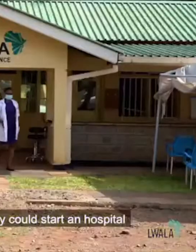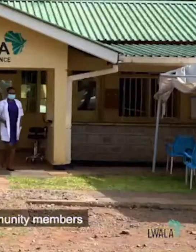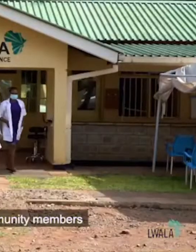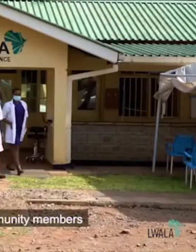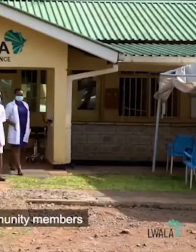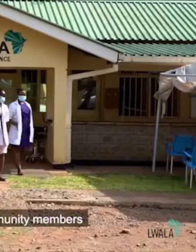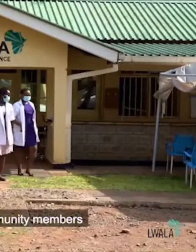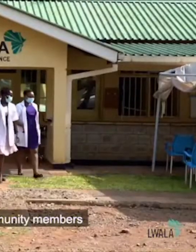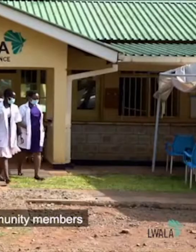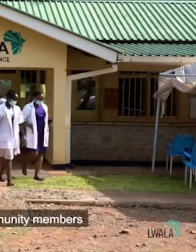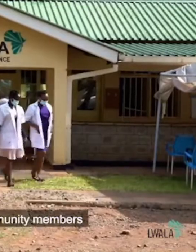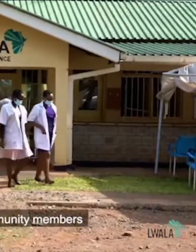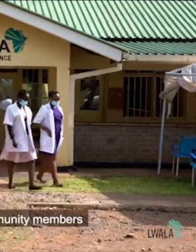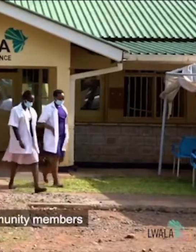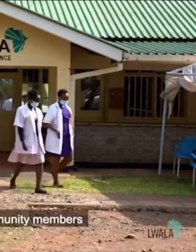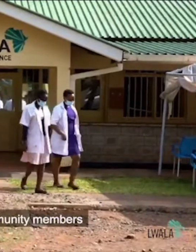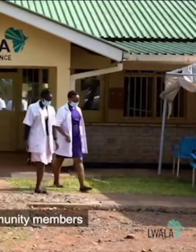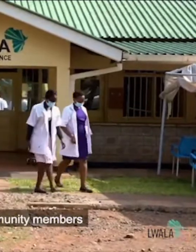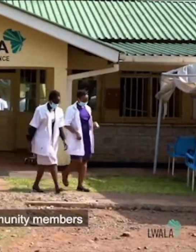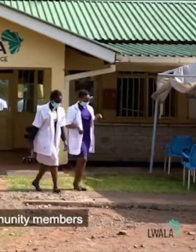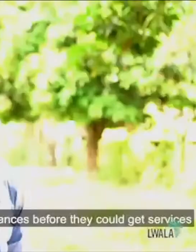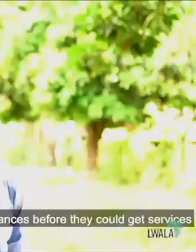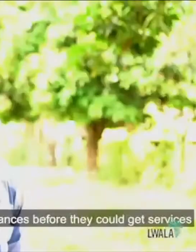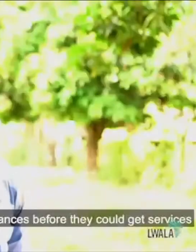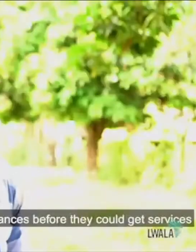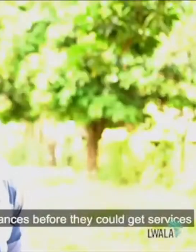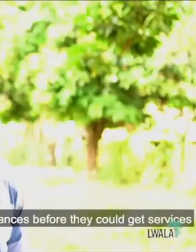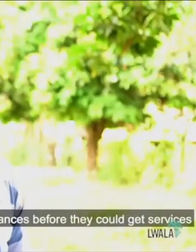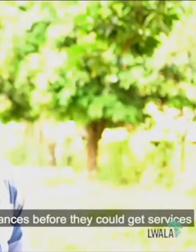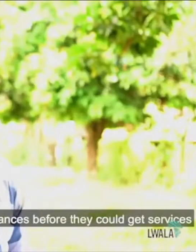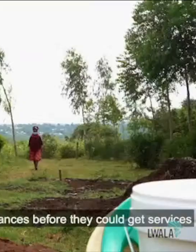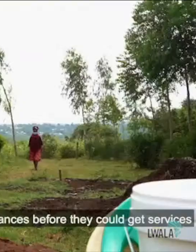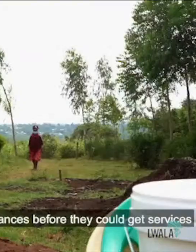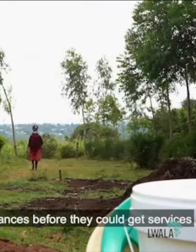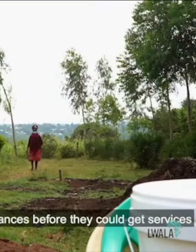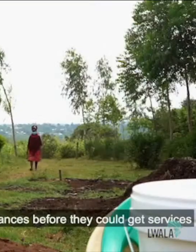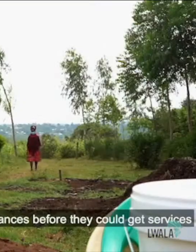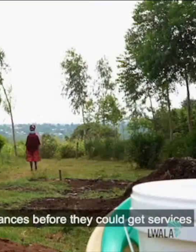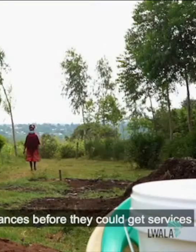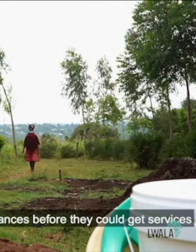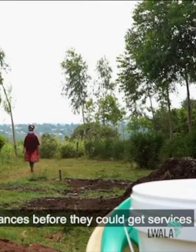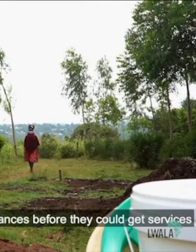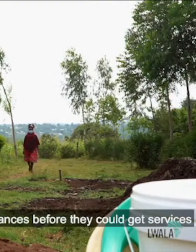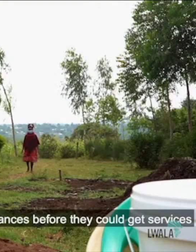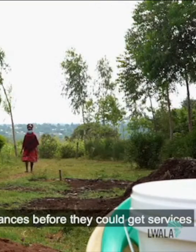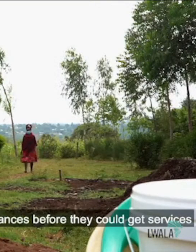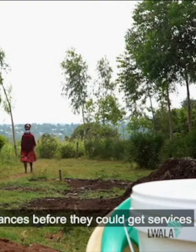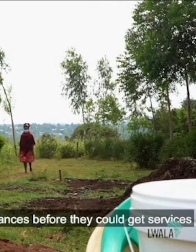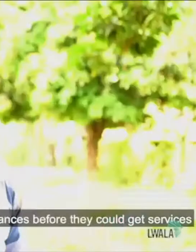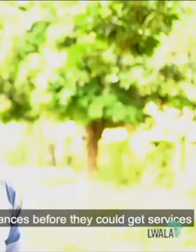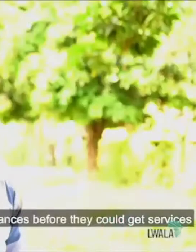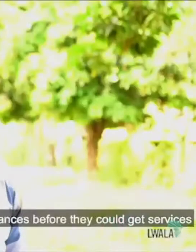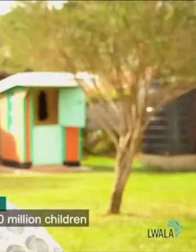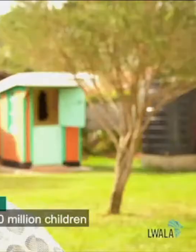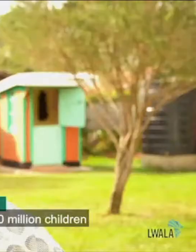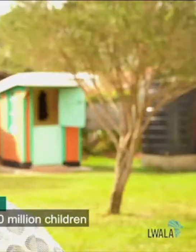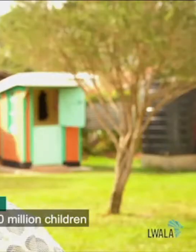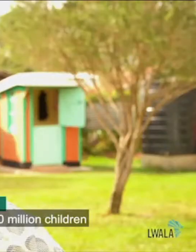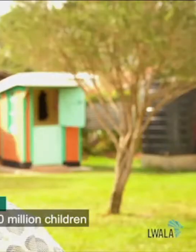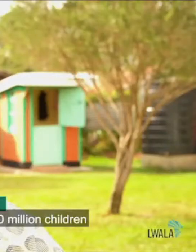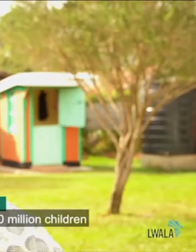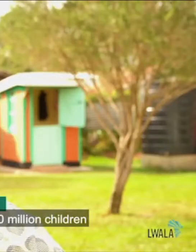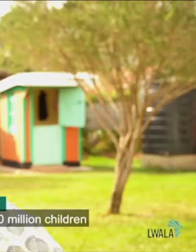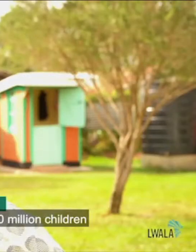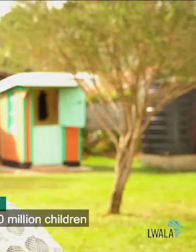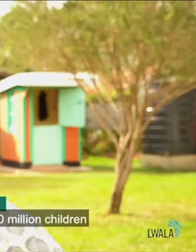hospital that could help their community members, because people were walking long distances before they could get services.